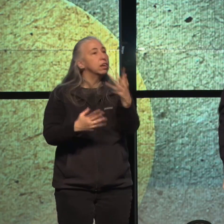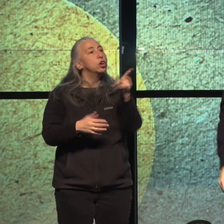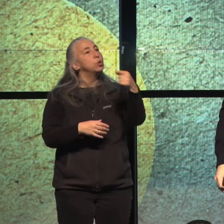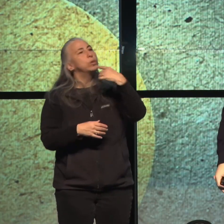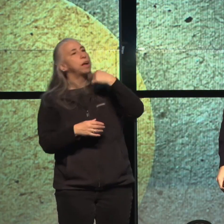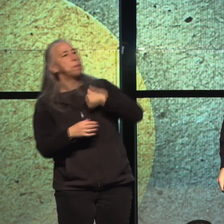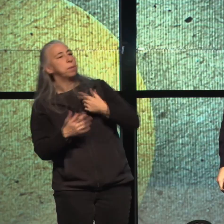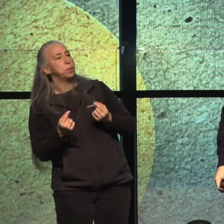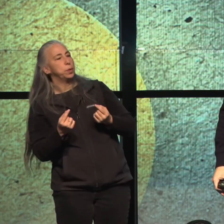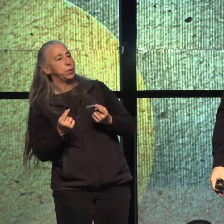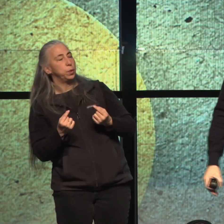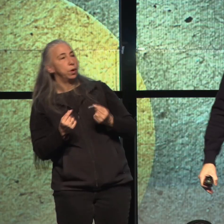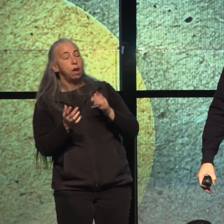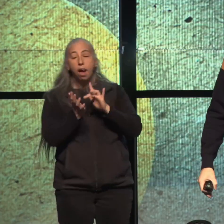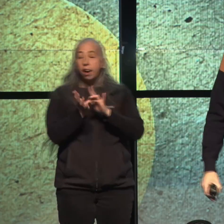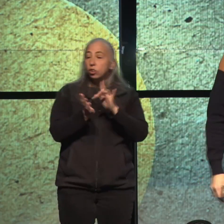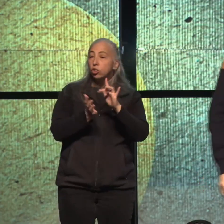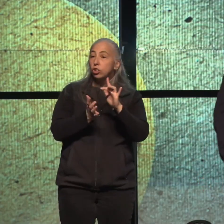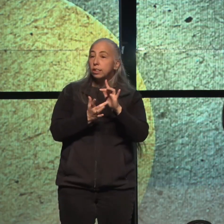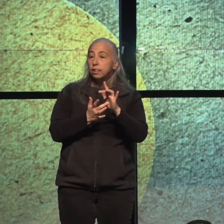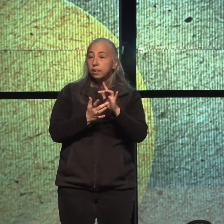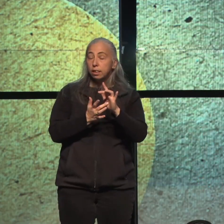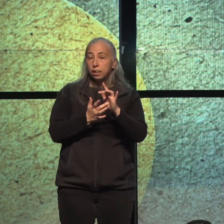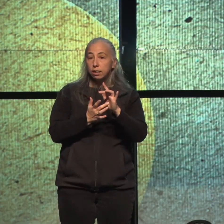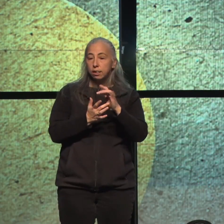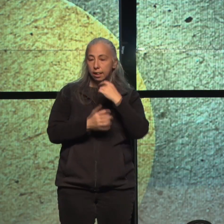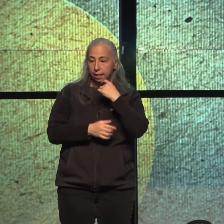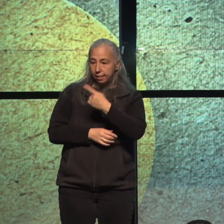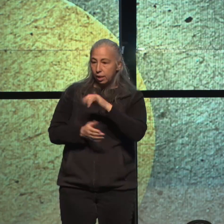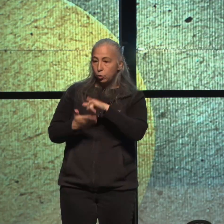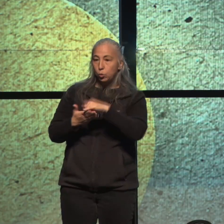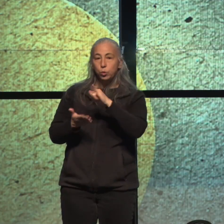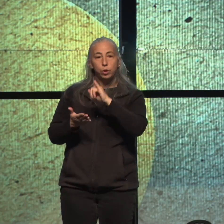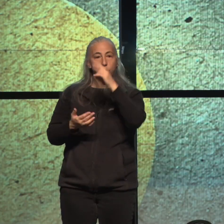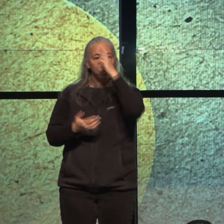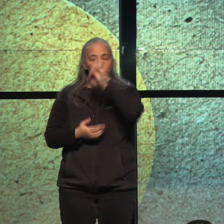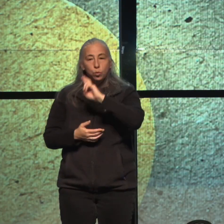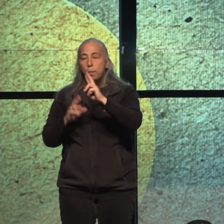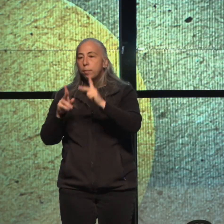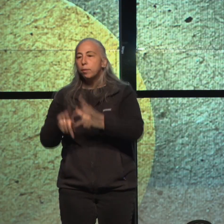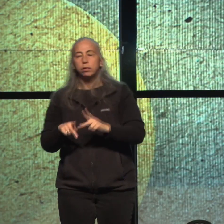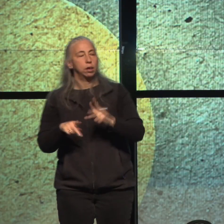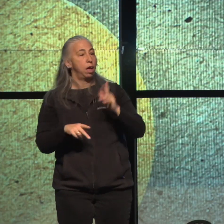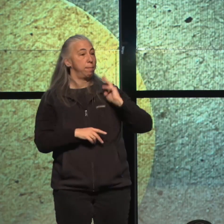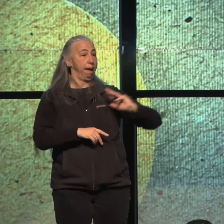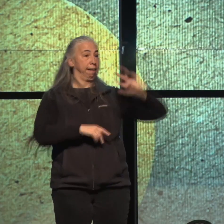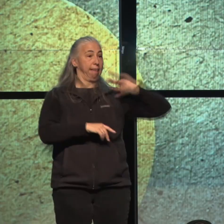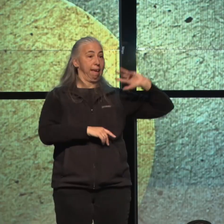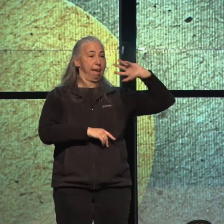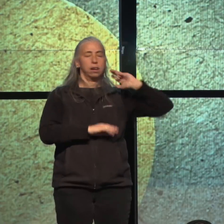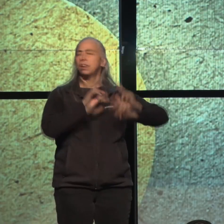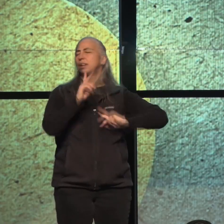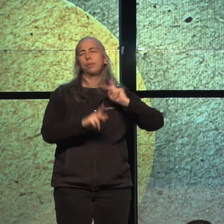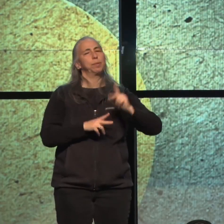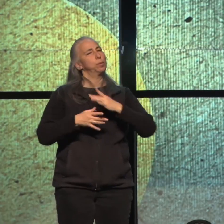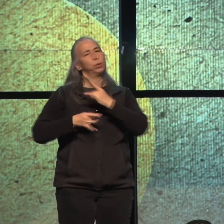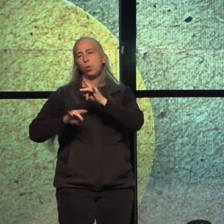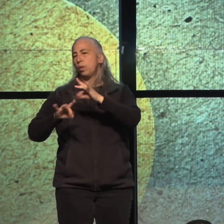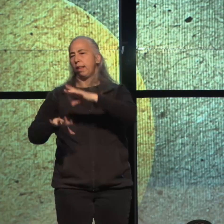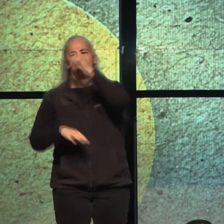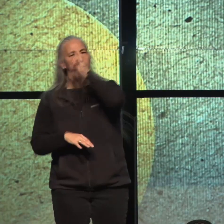word. And Jesus says what? To this Roman centurion, I'm telling you, nobody liked a Roman centurion in Jerusalem at this